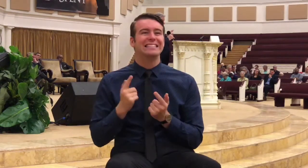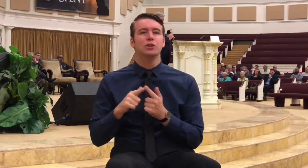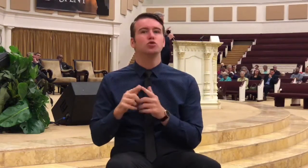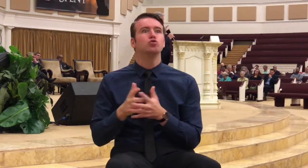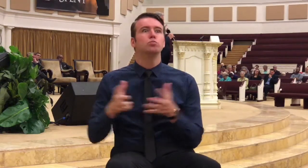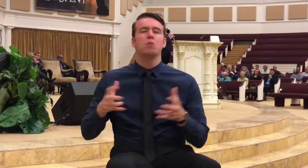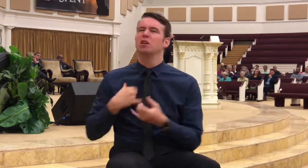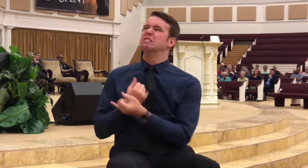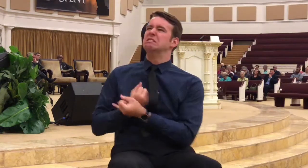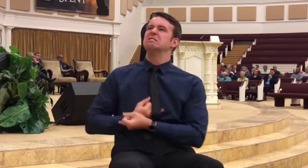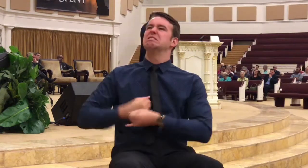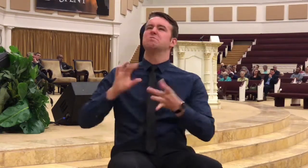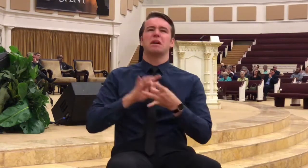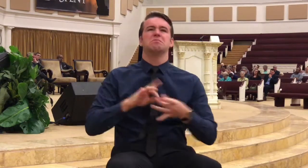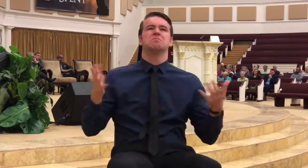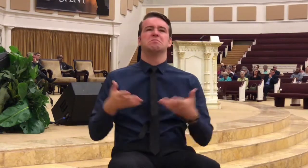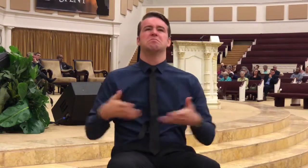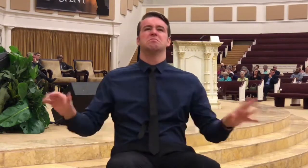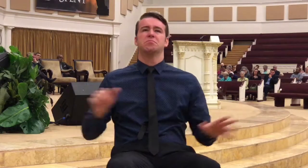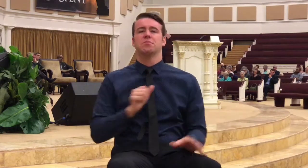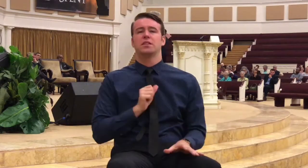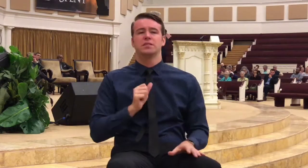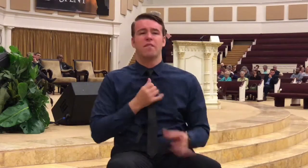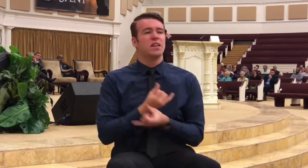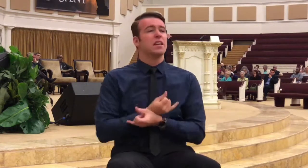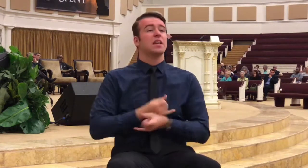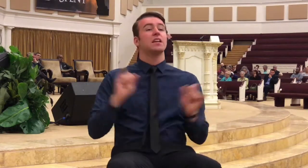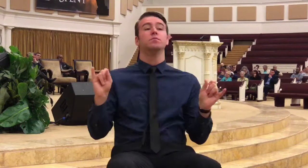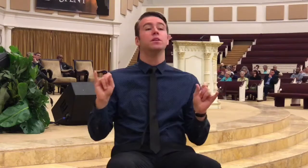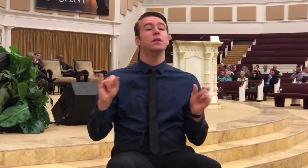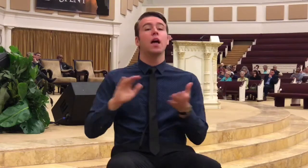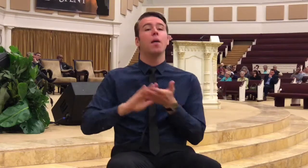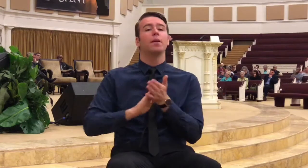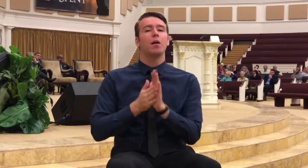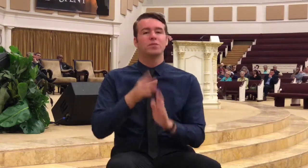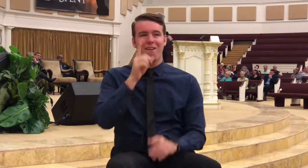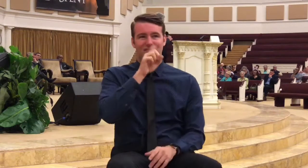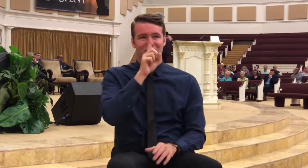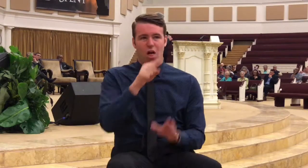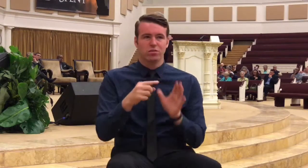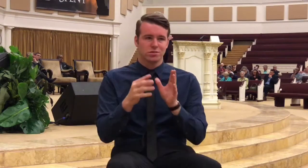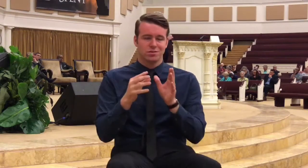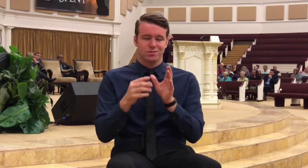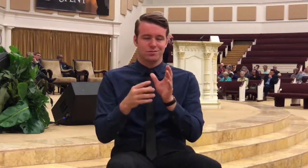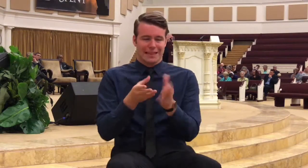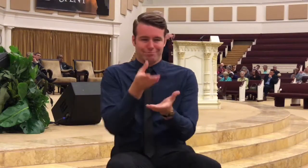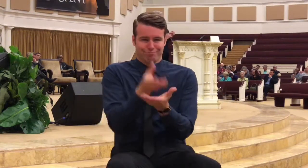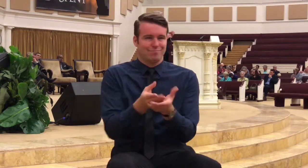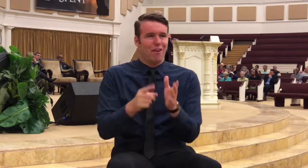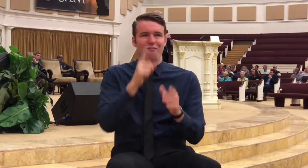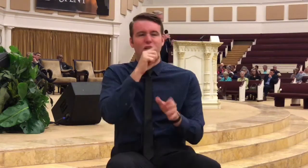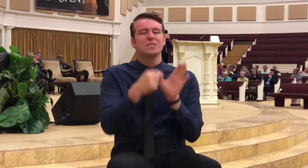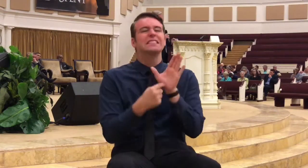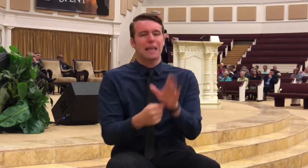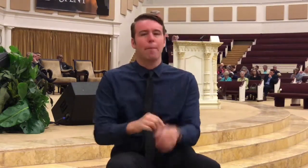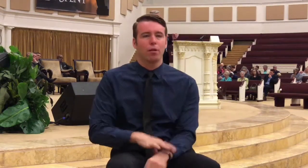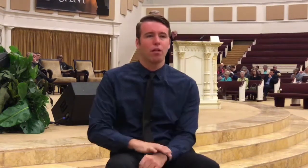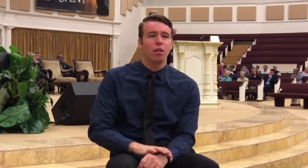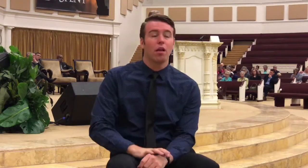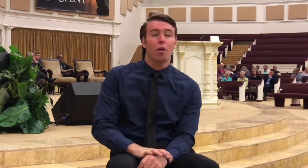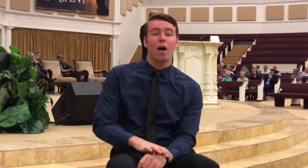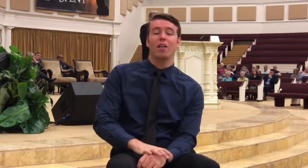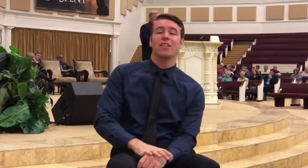point, becomes a whole false premise because of the necessity